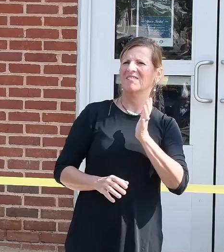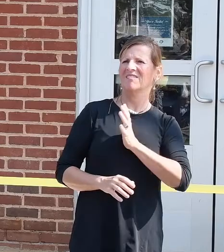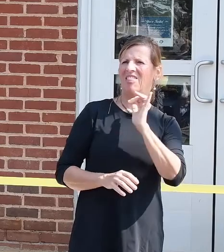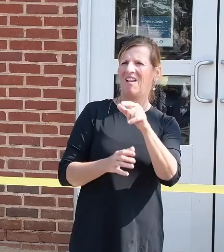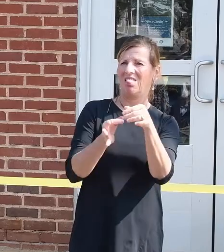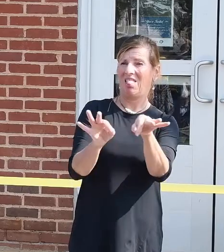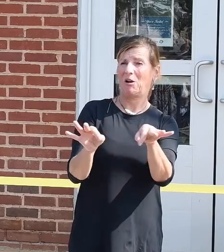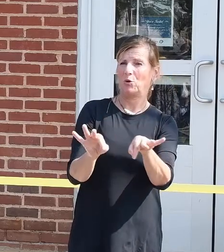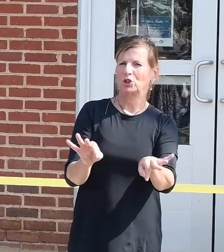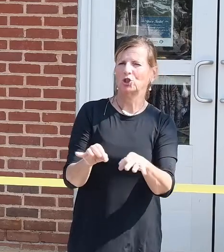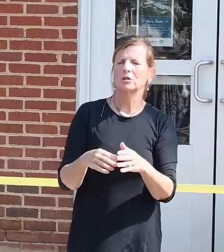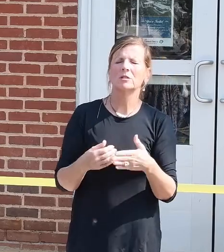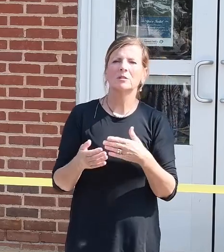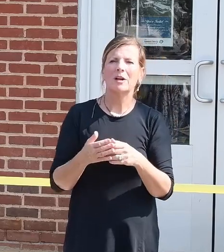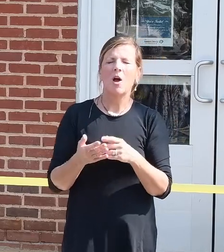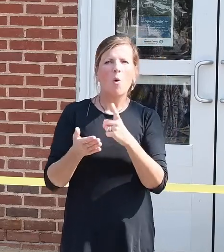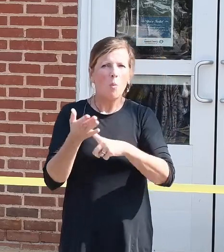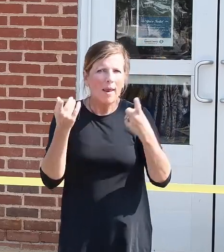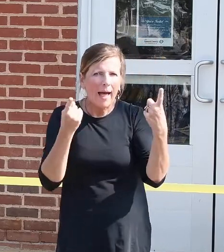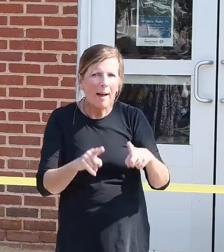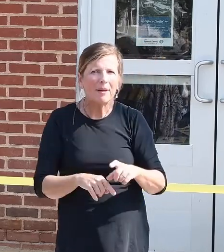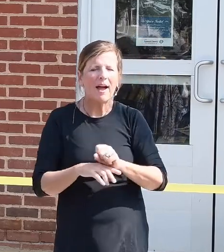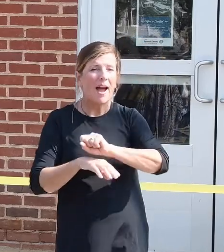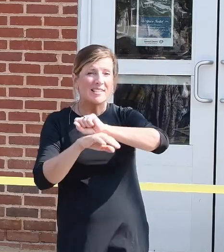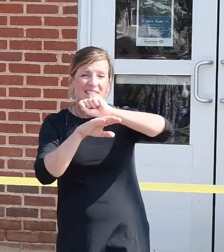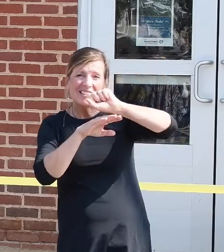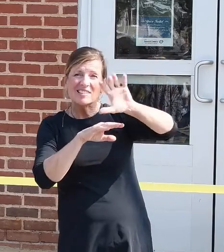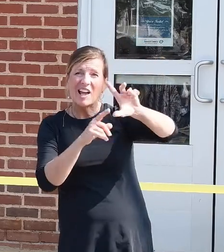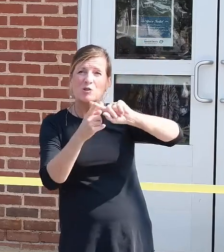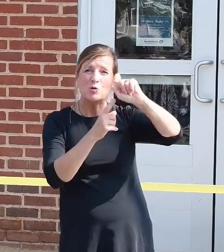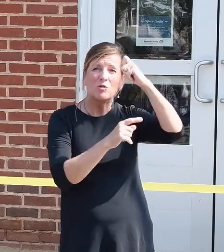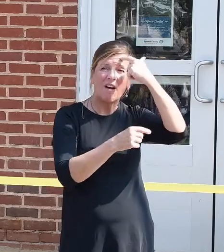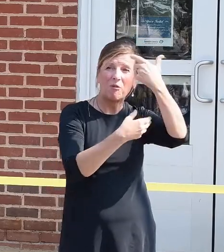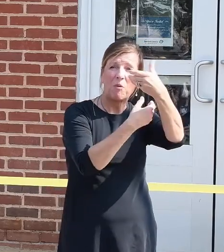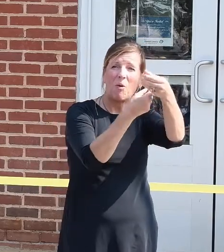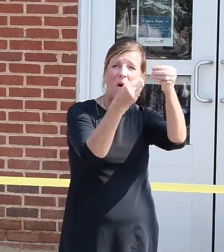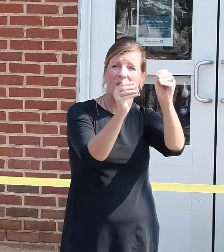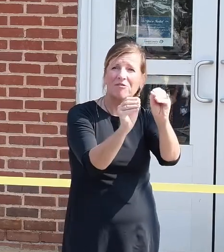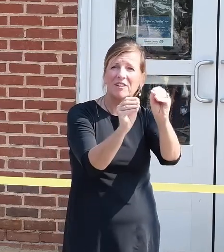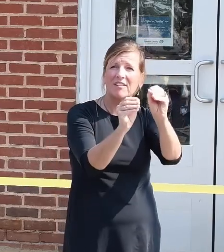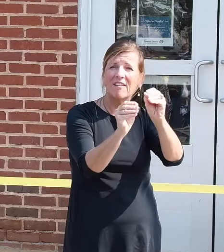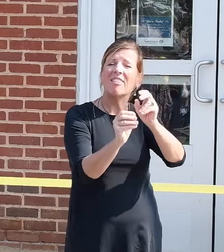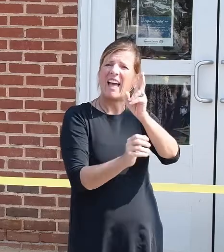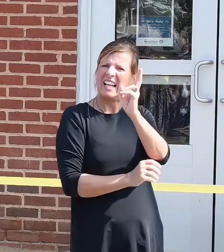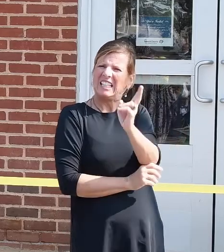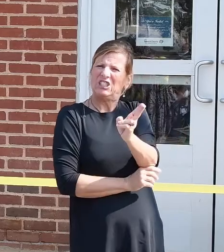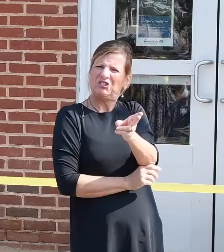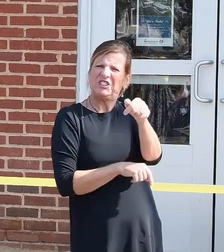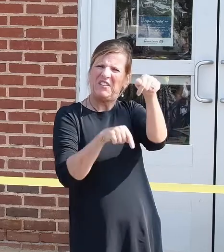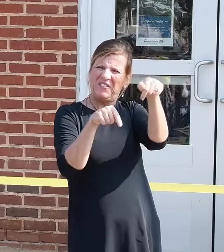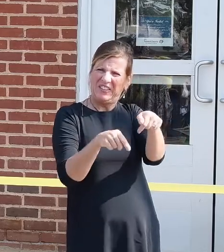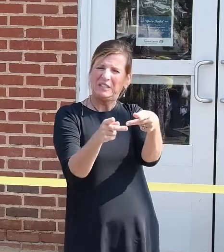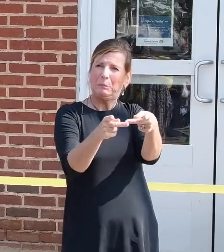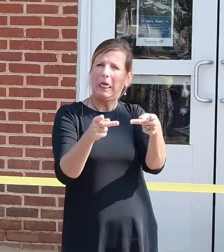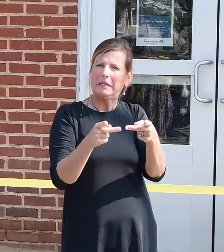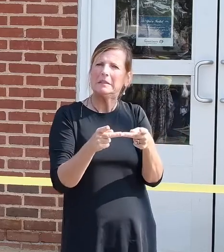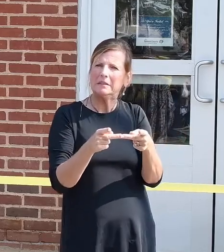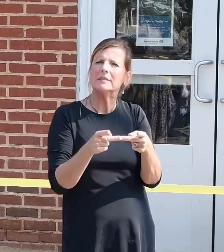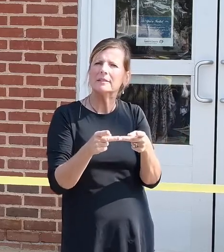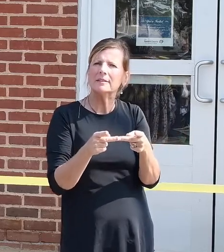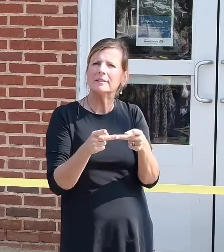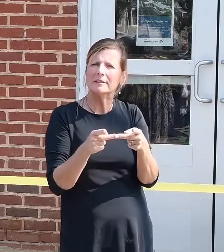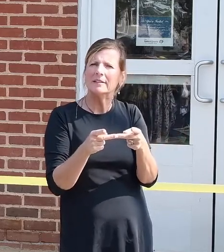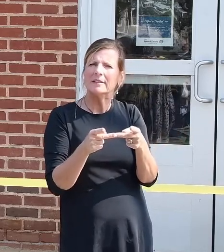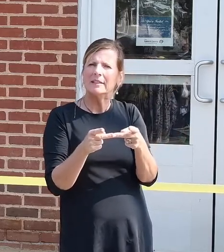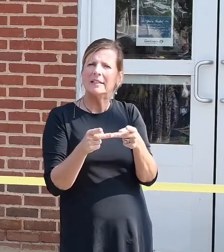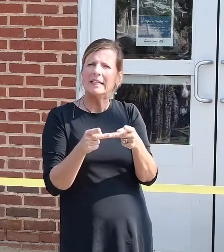What actually happened this time, I sent the information to the governor's office that gave a history of this space, and